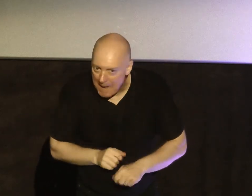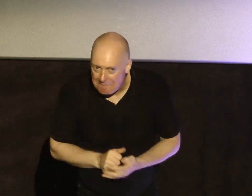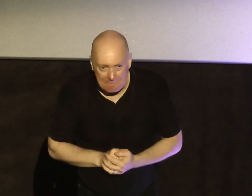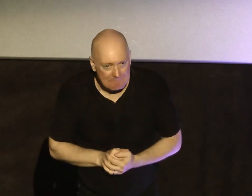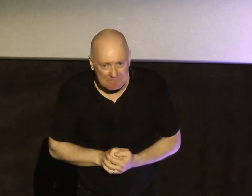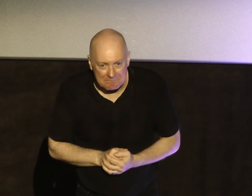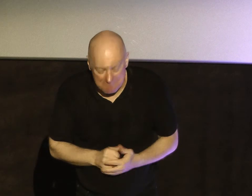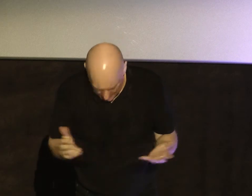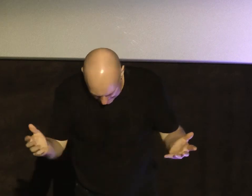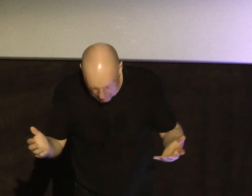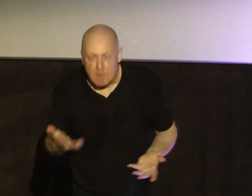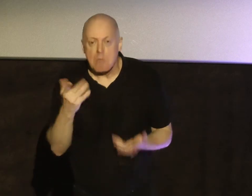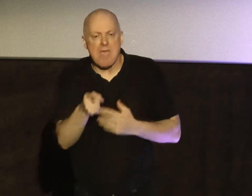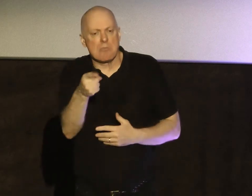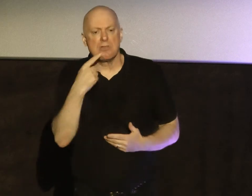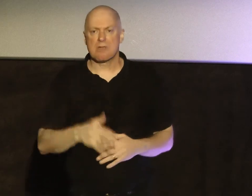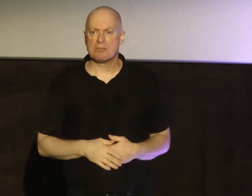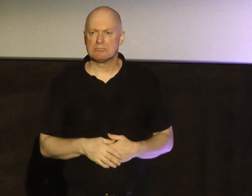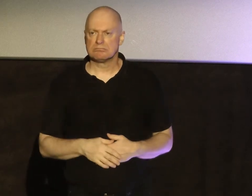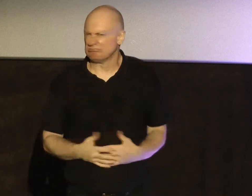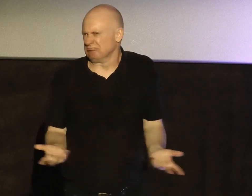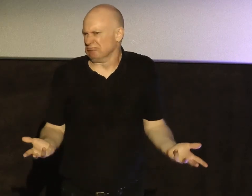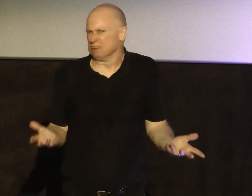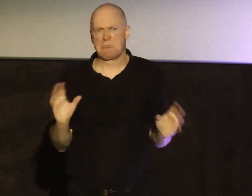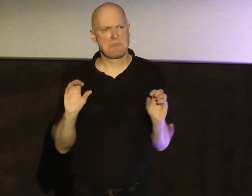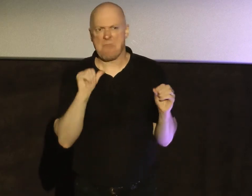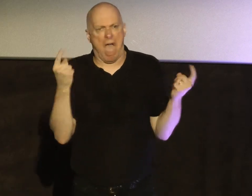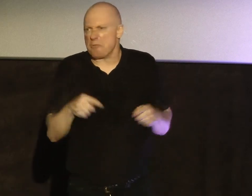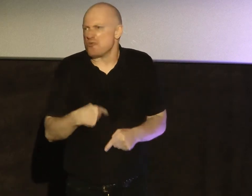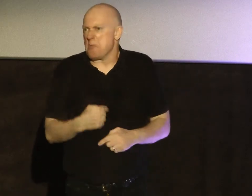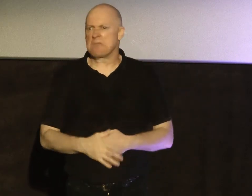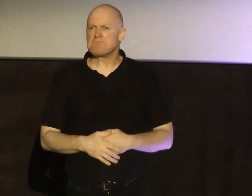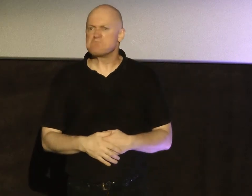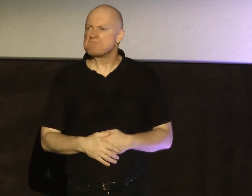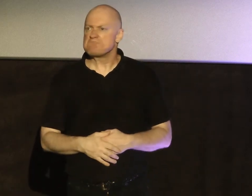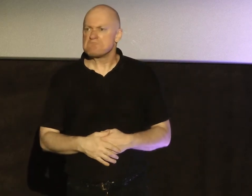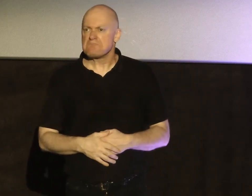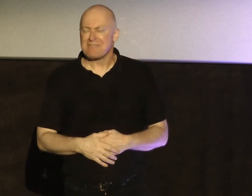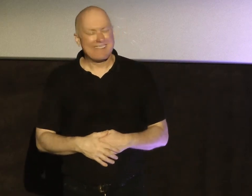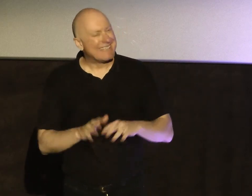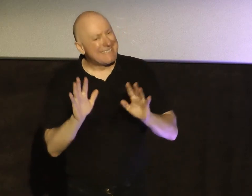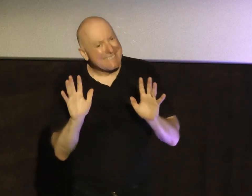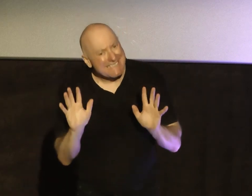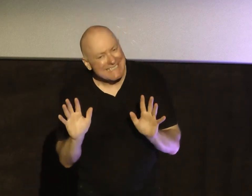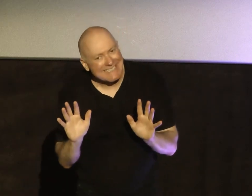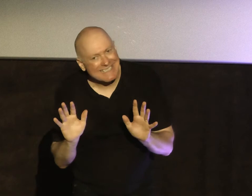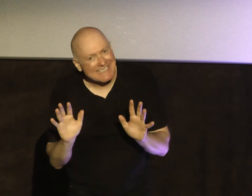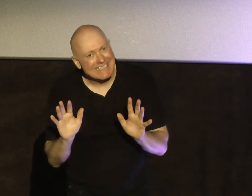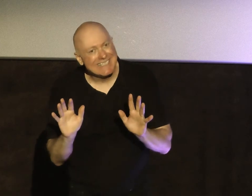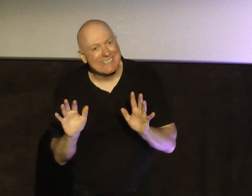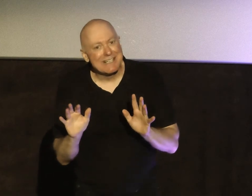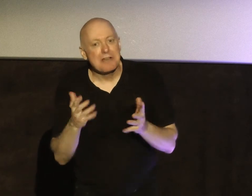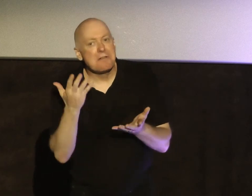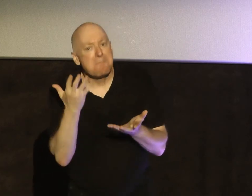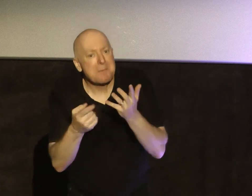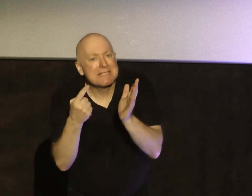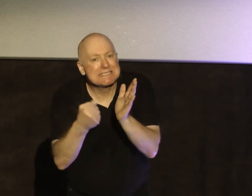And perhaps you're sitting here and you don't even realize that it's happening to you, that you have an inherent suspicion and fear